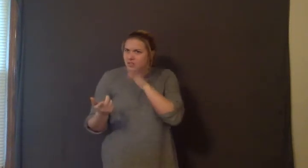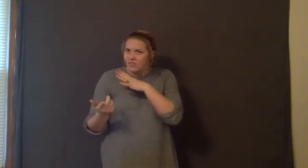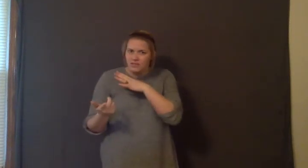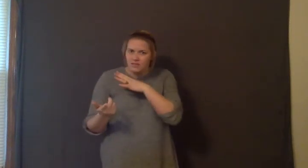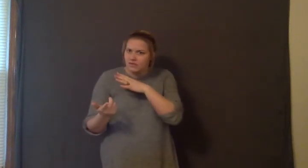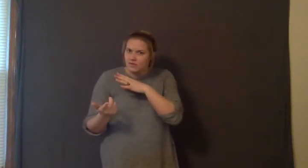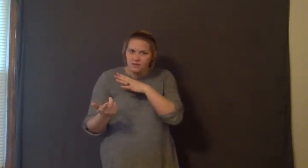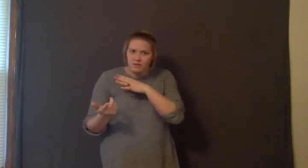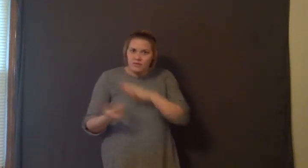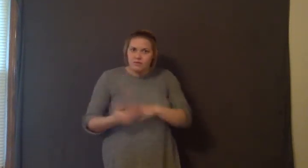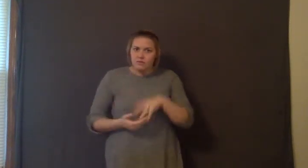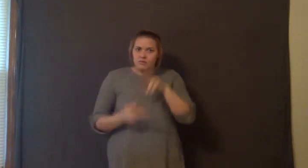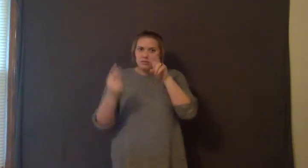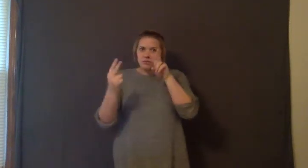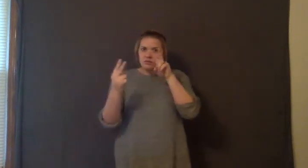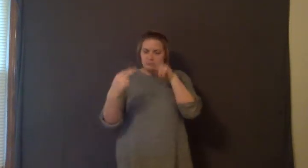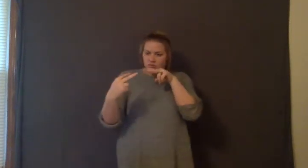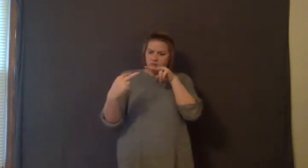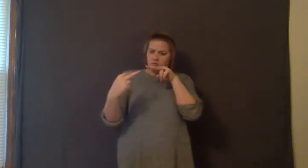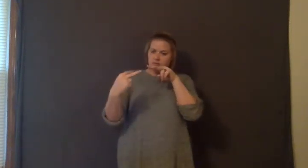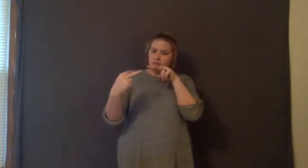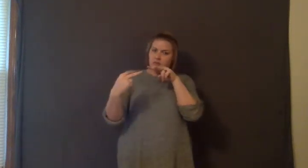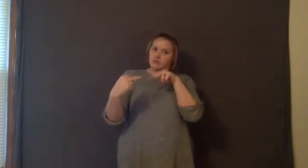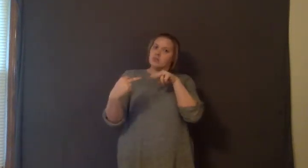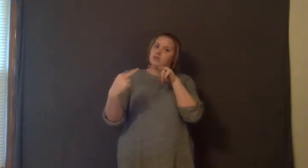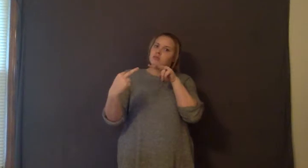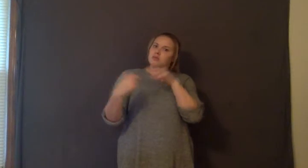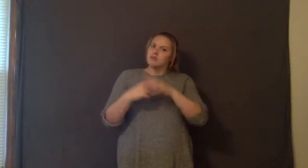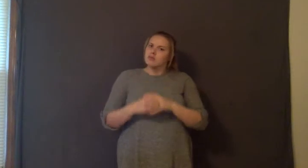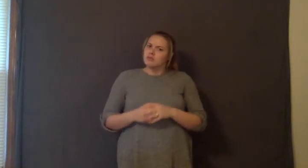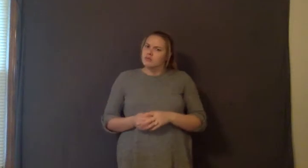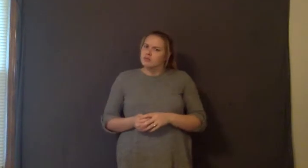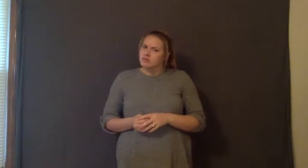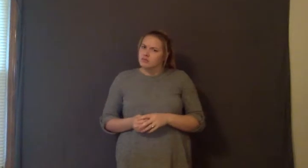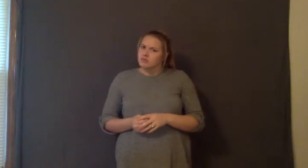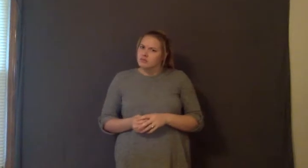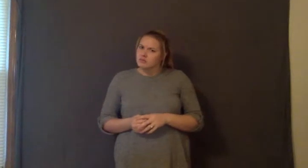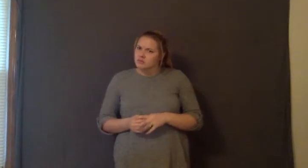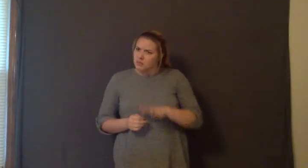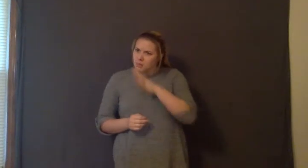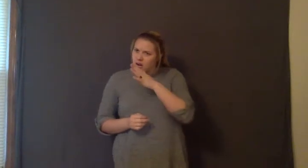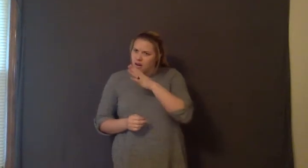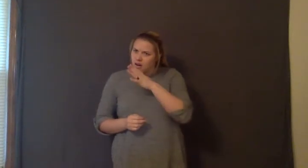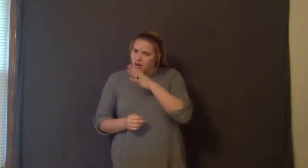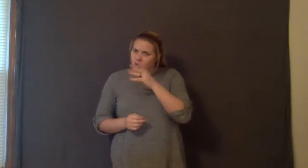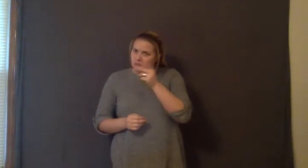looked at me real hard. He said, "Oh, I hope you're not still hung up on that conversation Mama had with you."